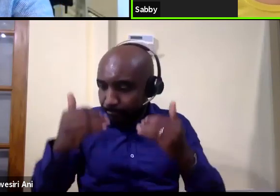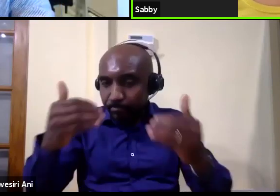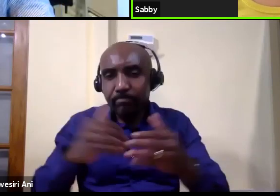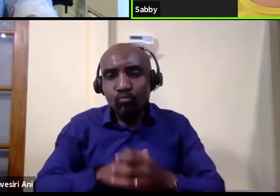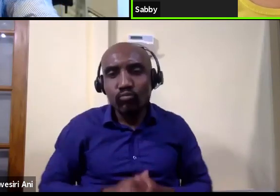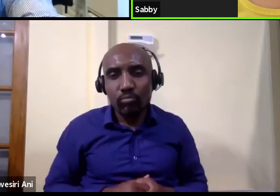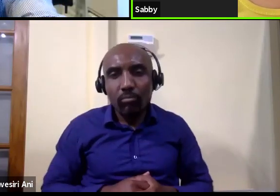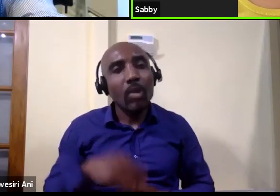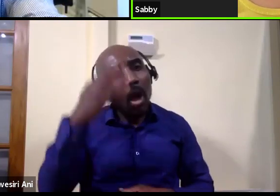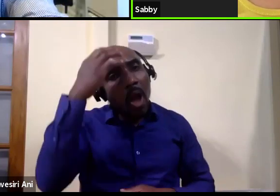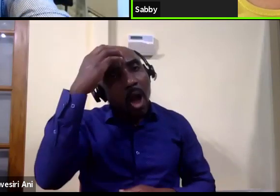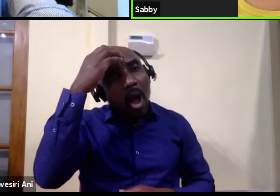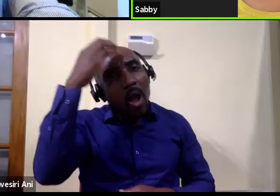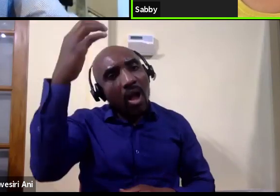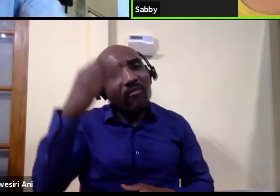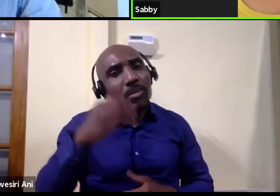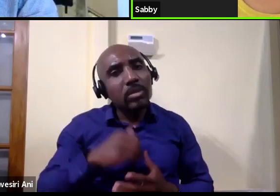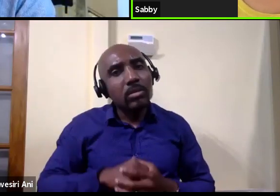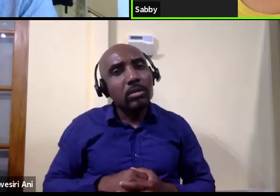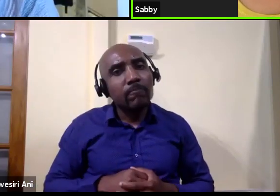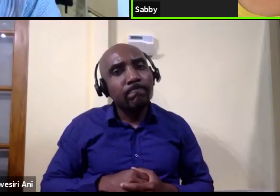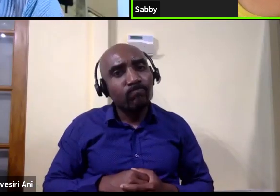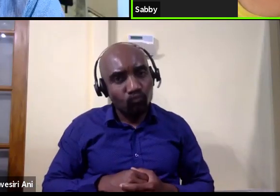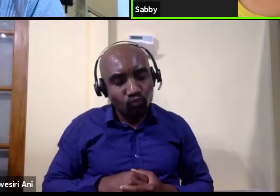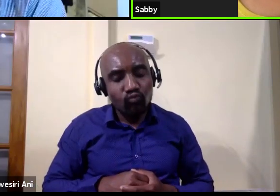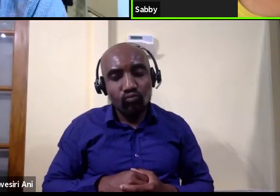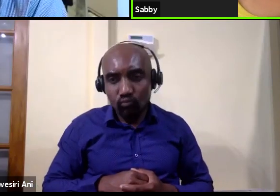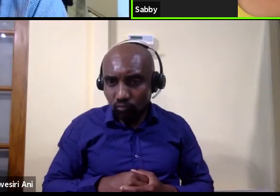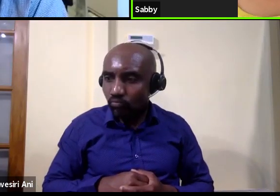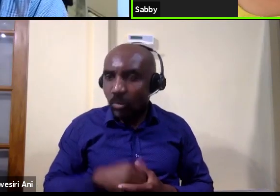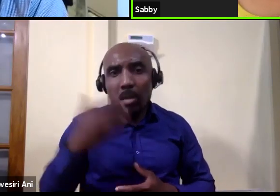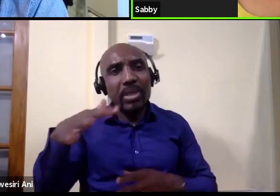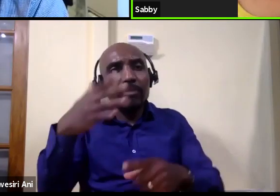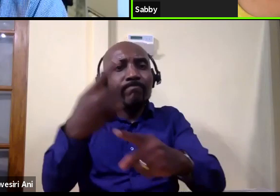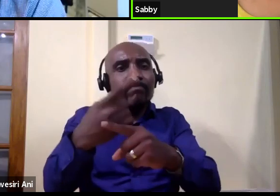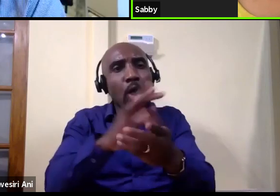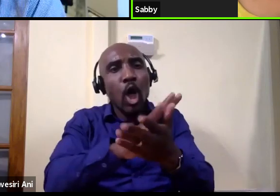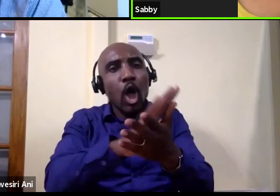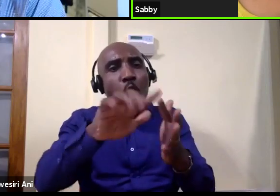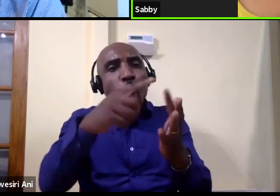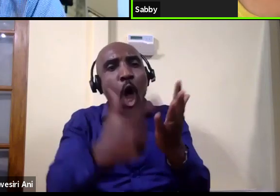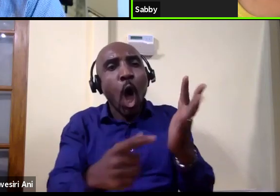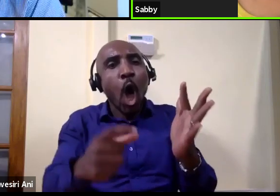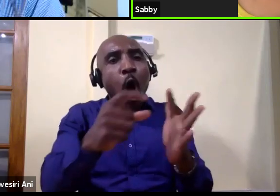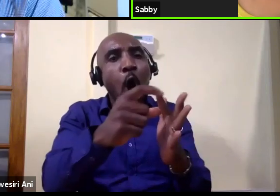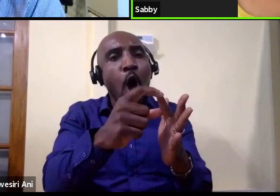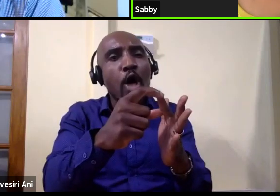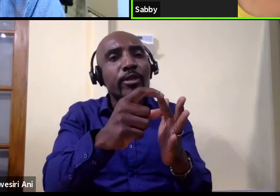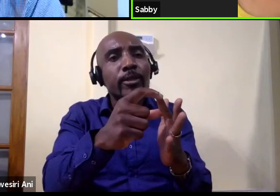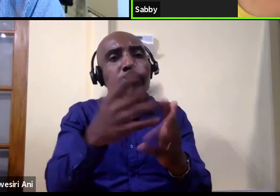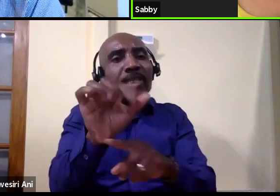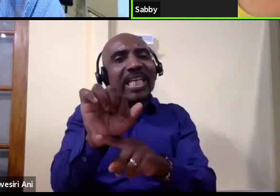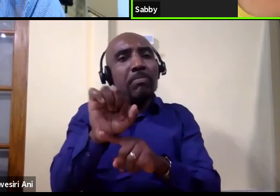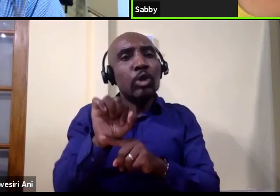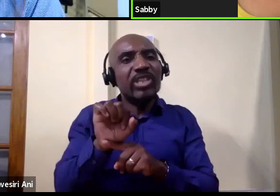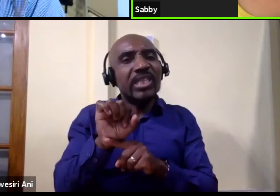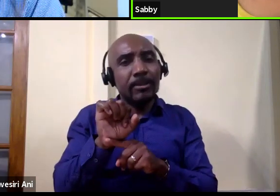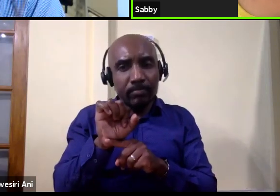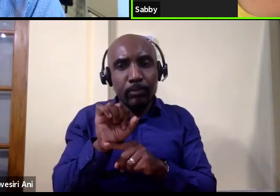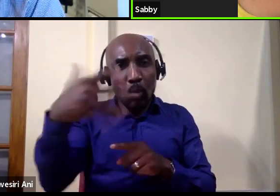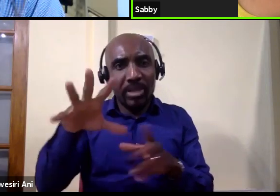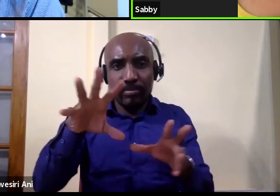the government was openly advocating herd immunity, an important group of people lobbying the government to enter